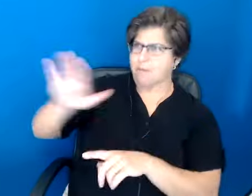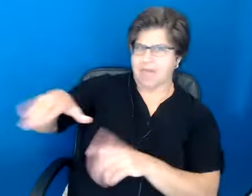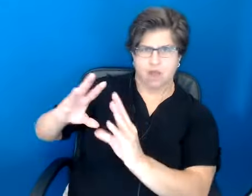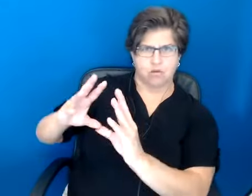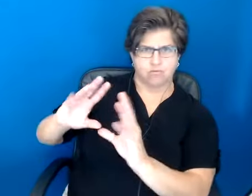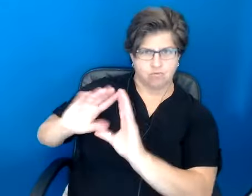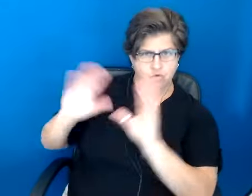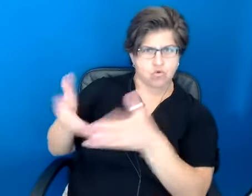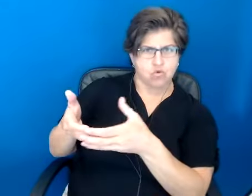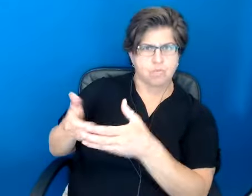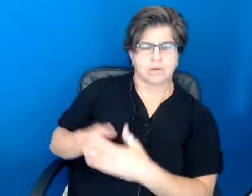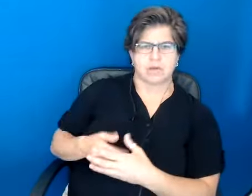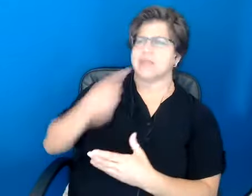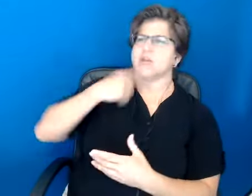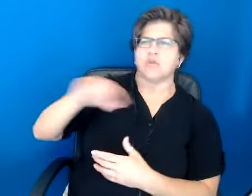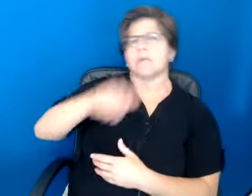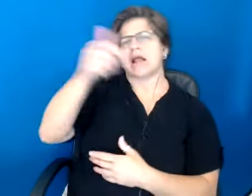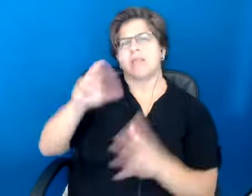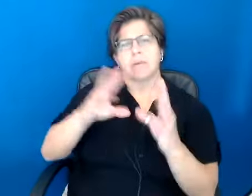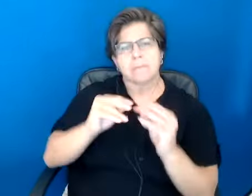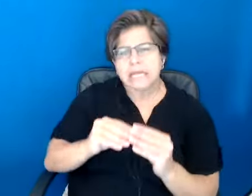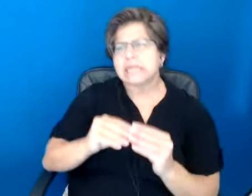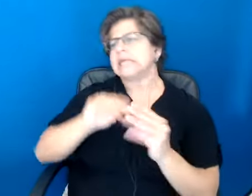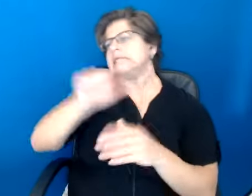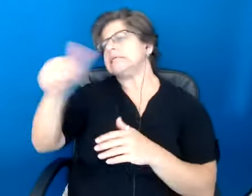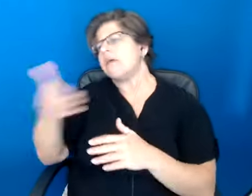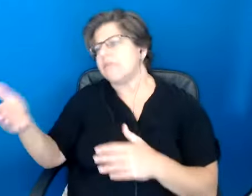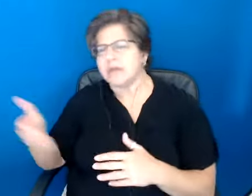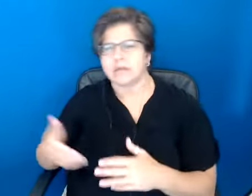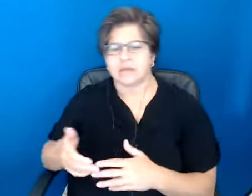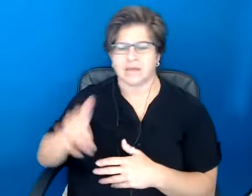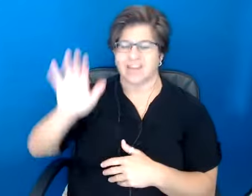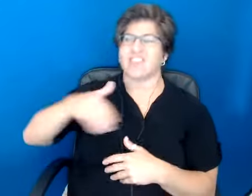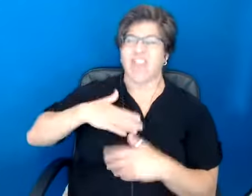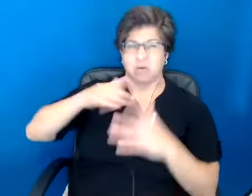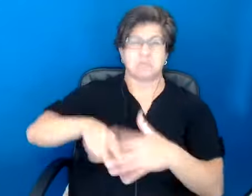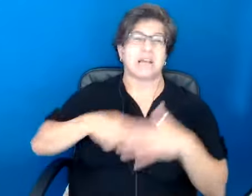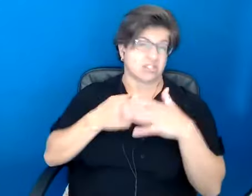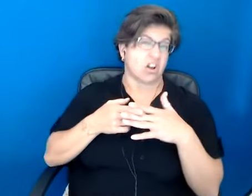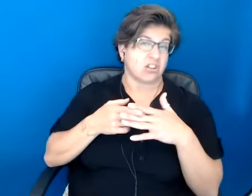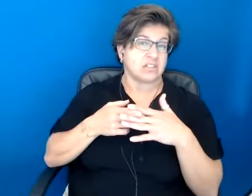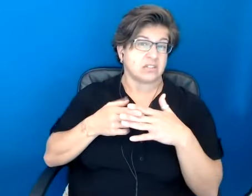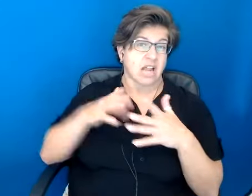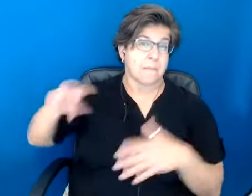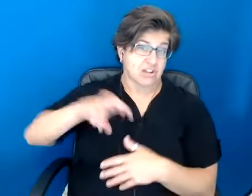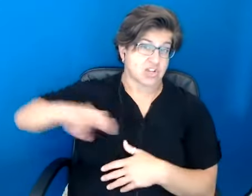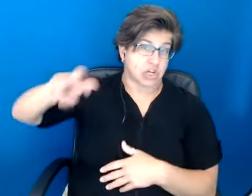how are you doing, and da. I get lots of phone calls to the members of that group. And they told me that there were